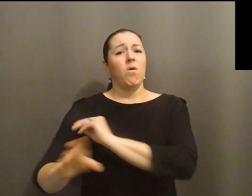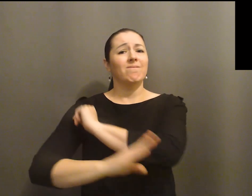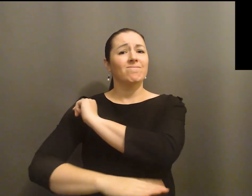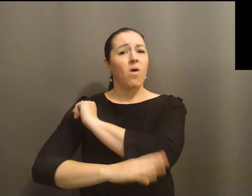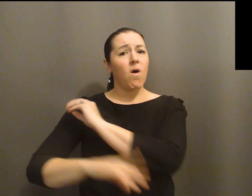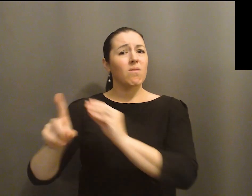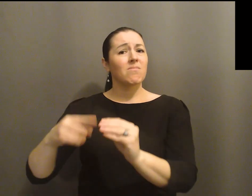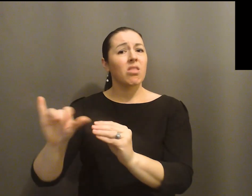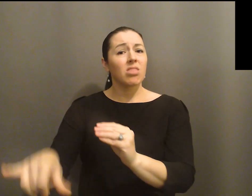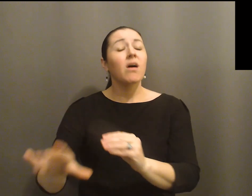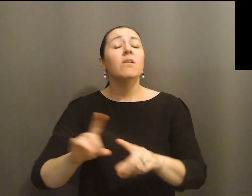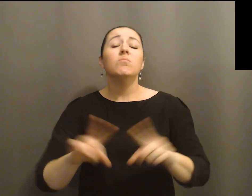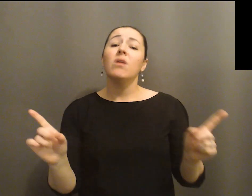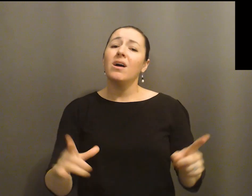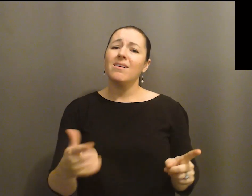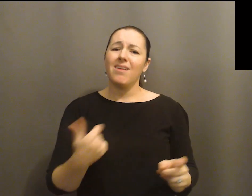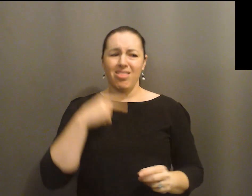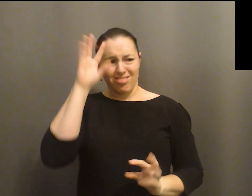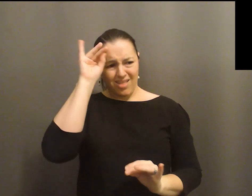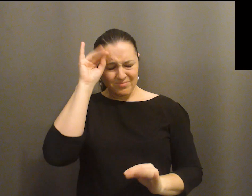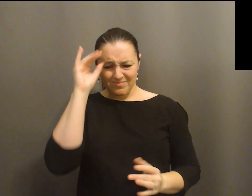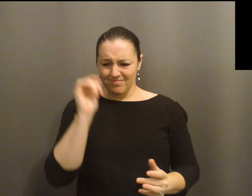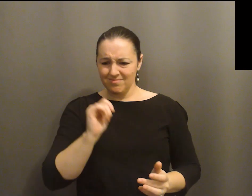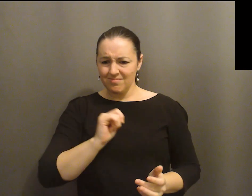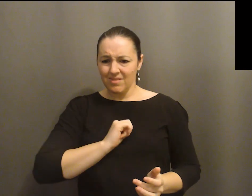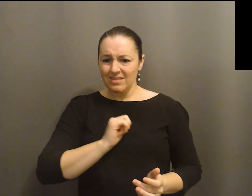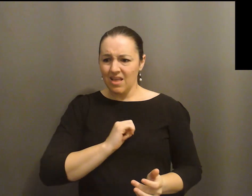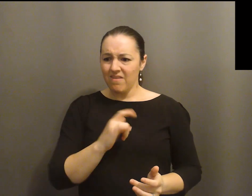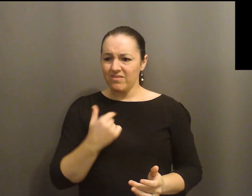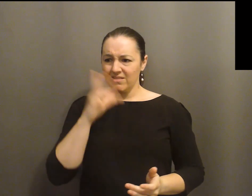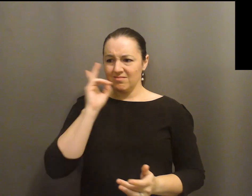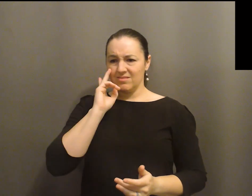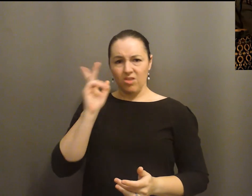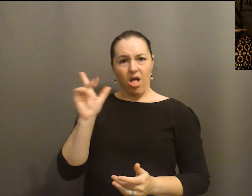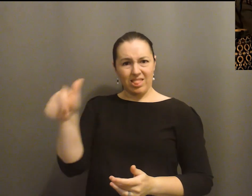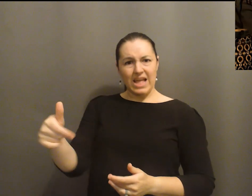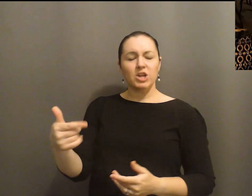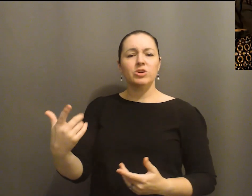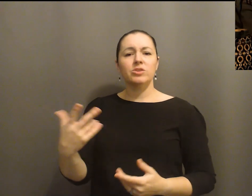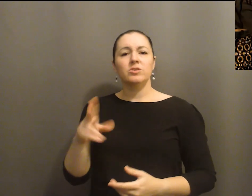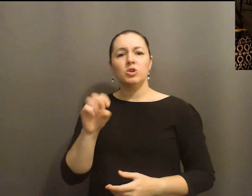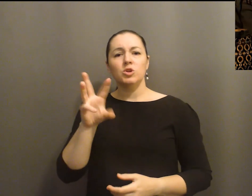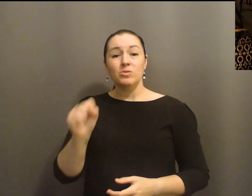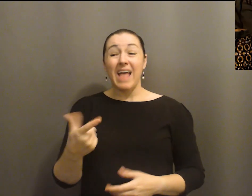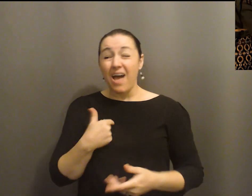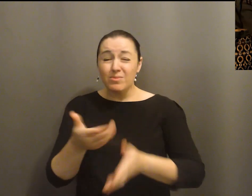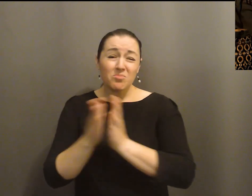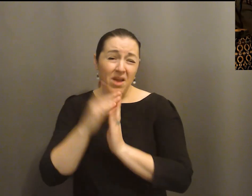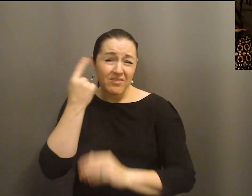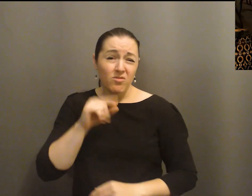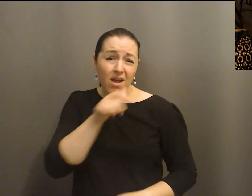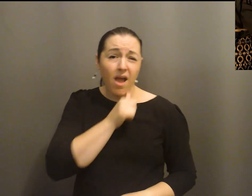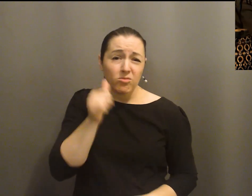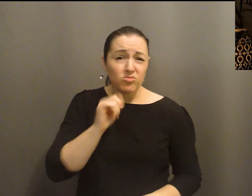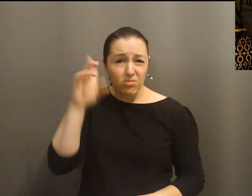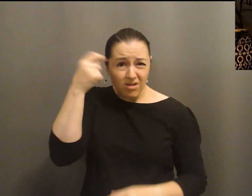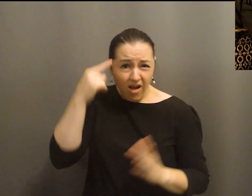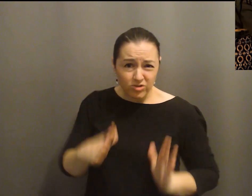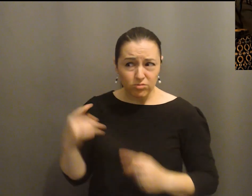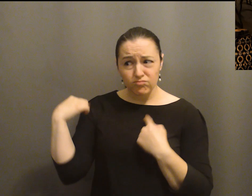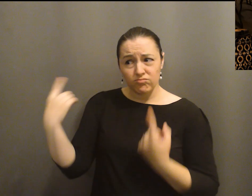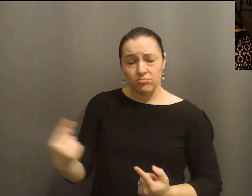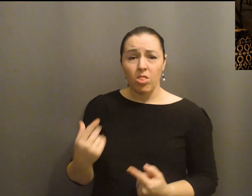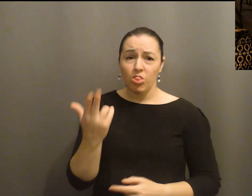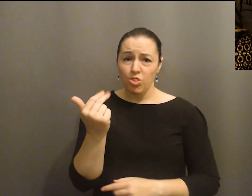I thought to myself As I was leaving the office That day And later on Saw that on the news I've been praying With the Arizona governors For the last 13